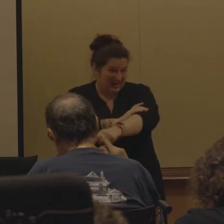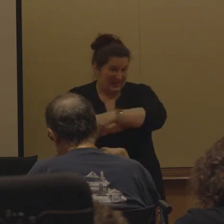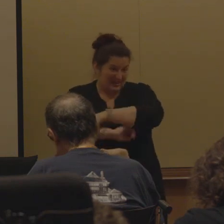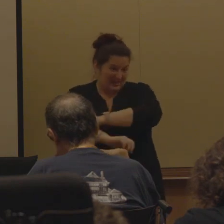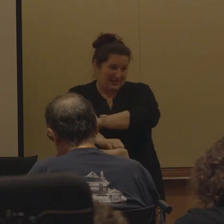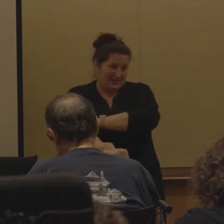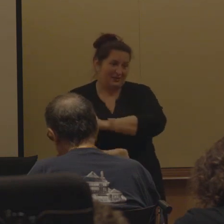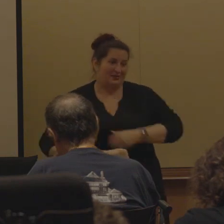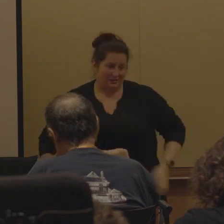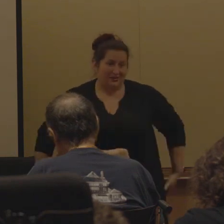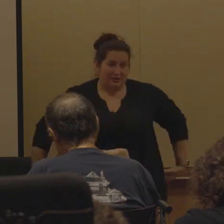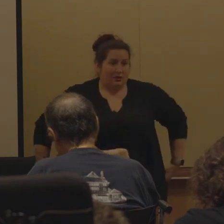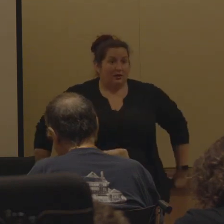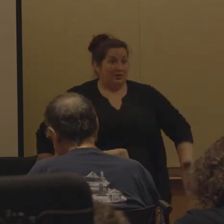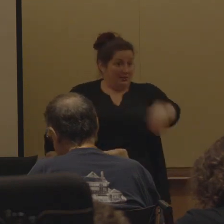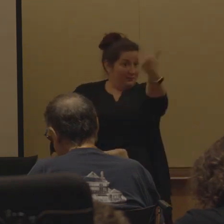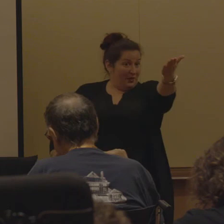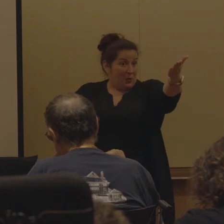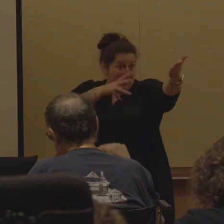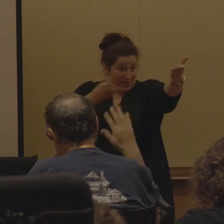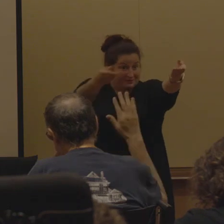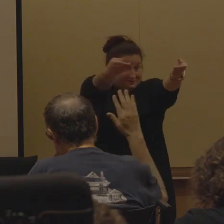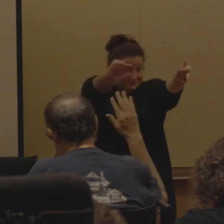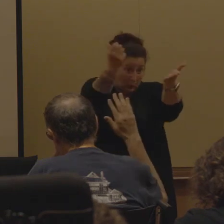bad. see Debbie right there beside you? Yes. Deb,